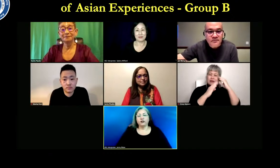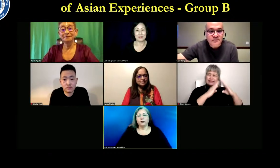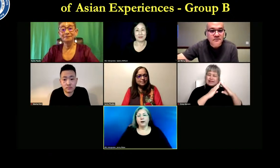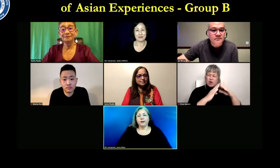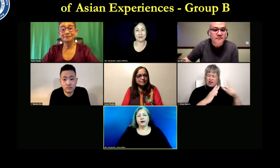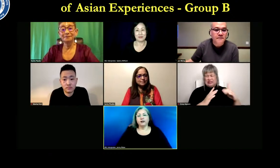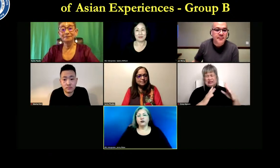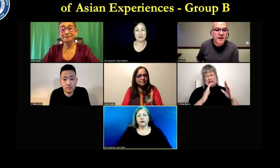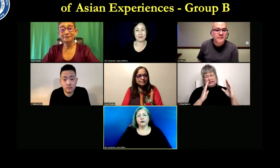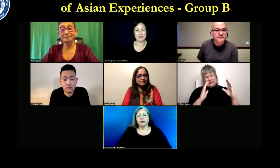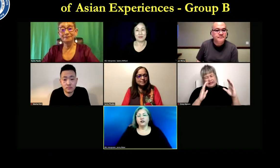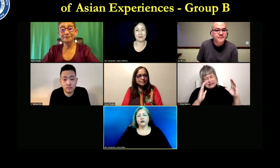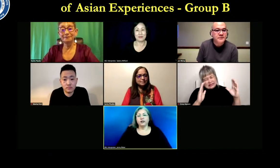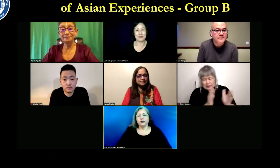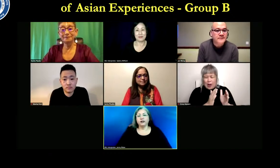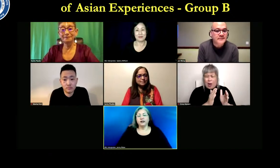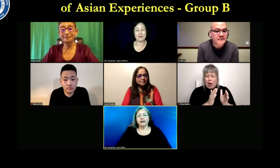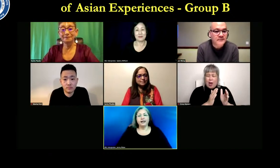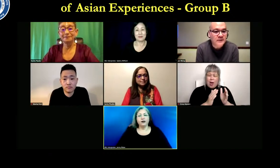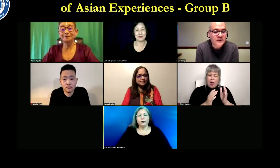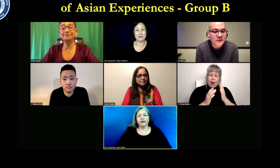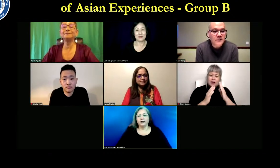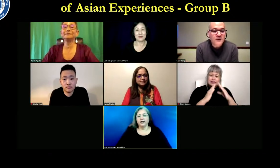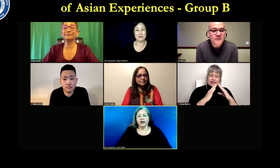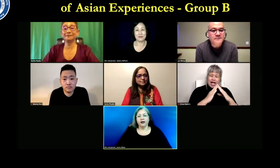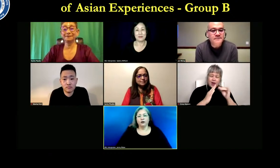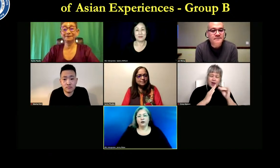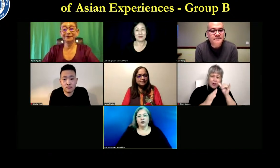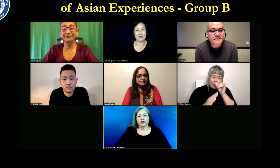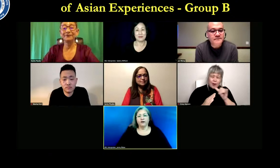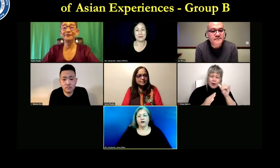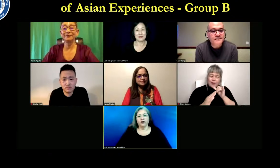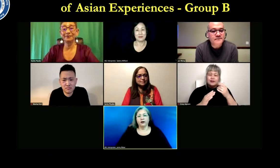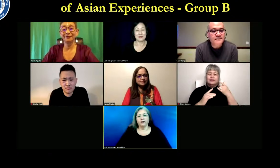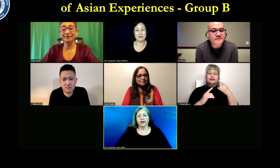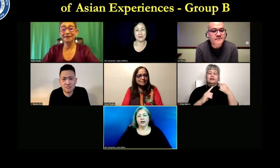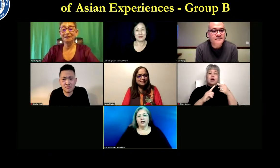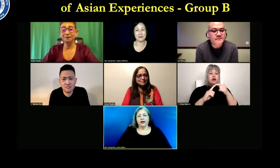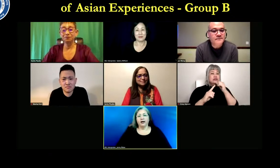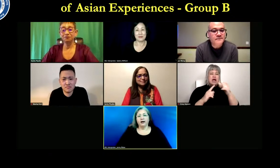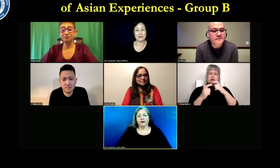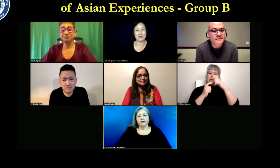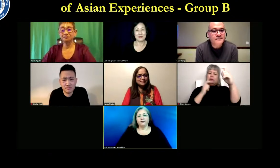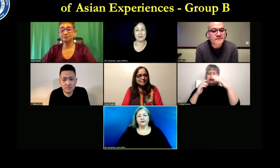I went to my parents' home country in their little bitty town where they're from.